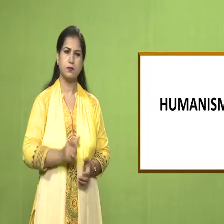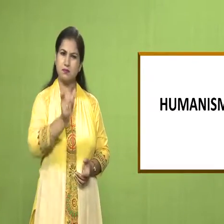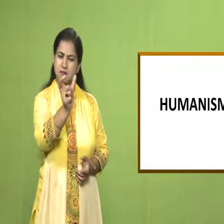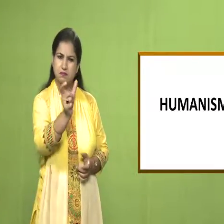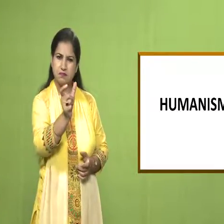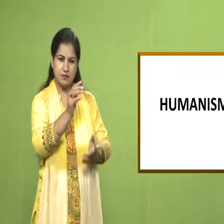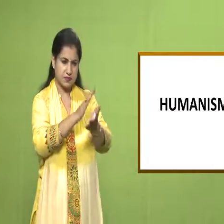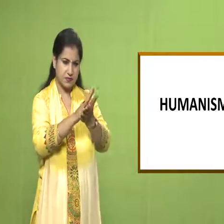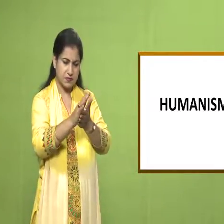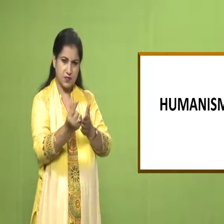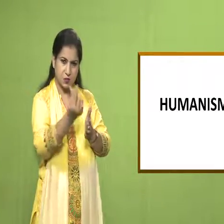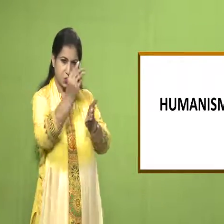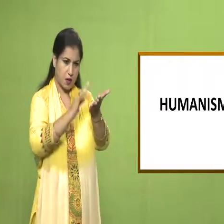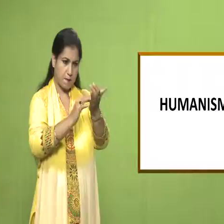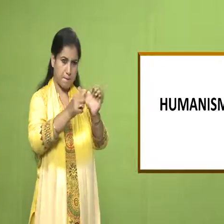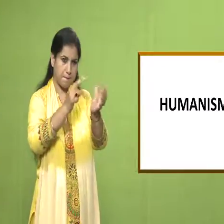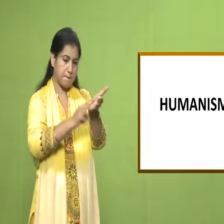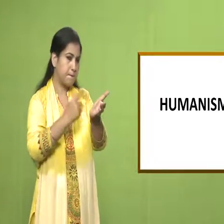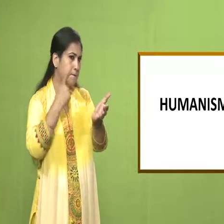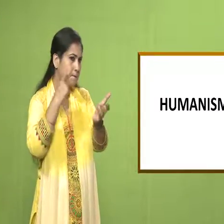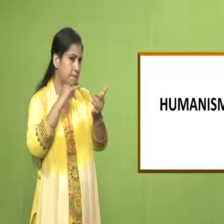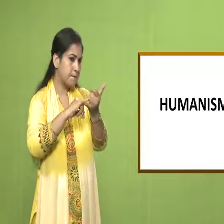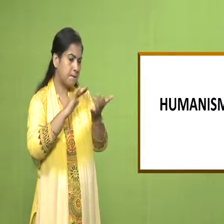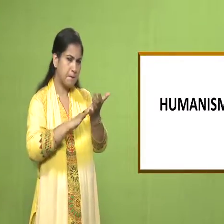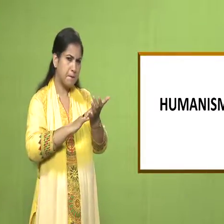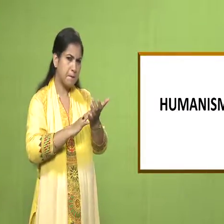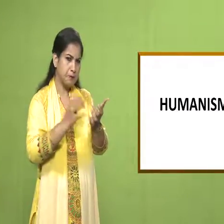Humanism? Now, this is a new word.